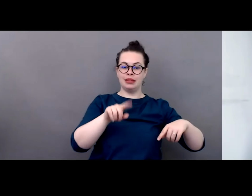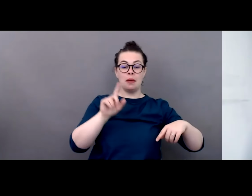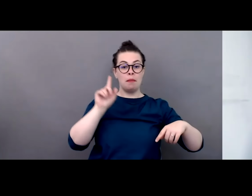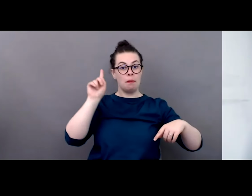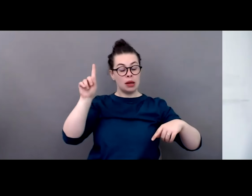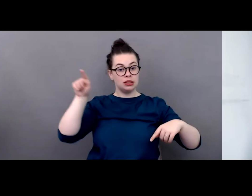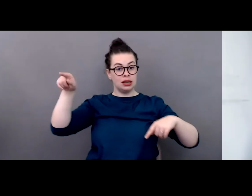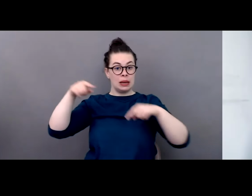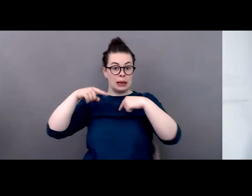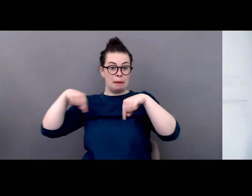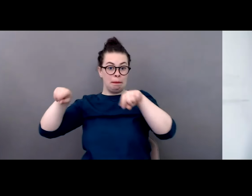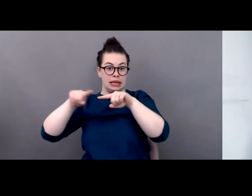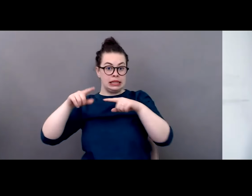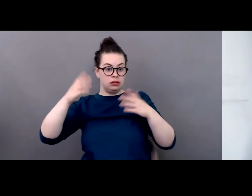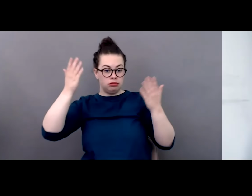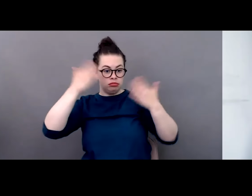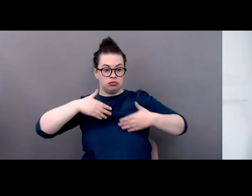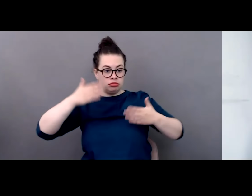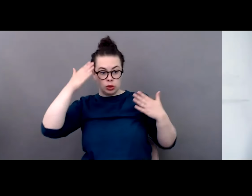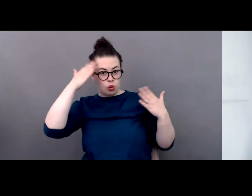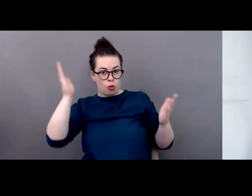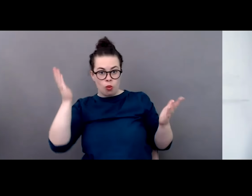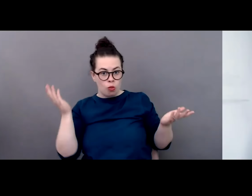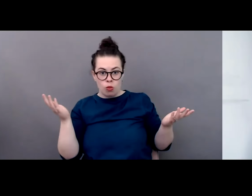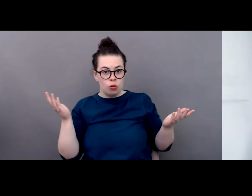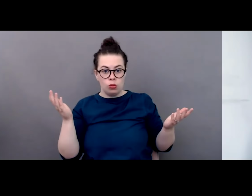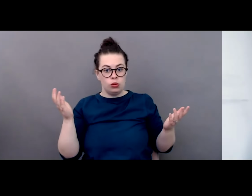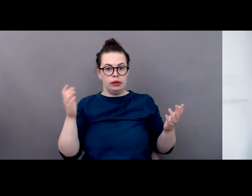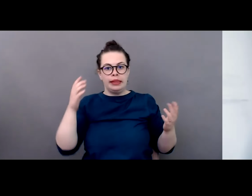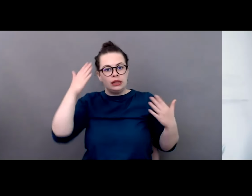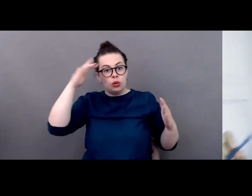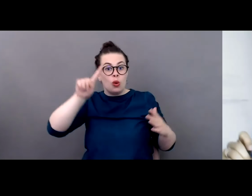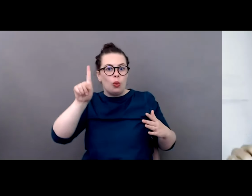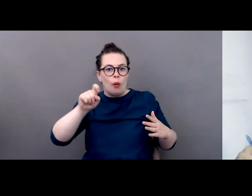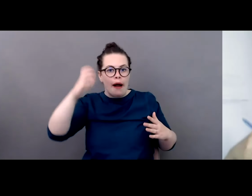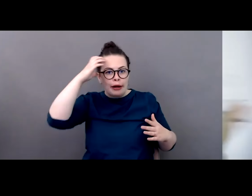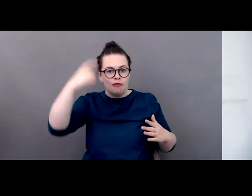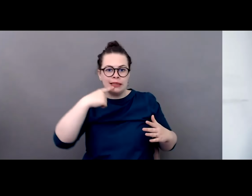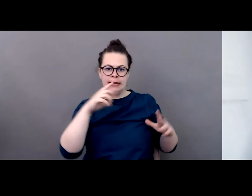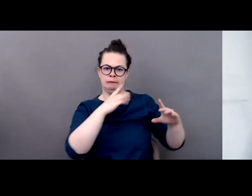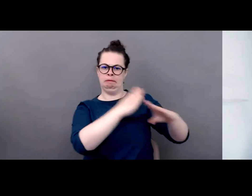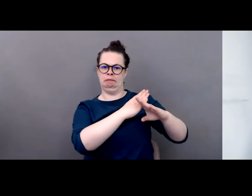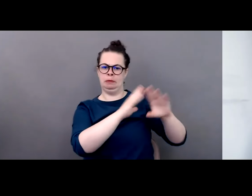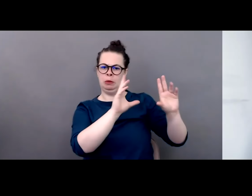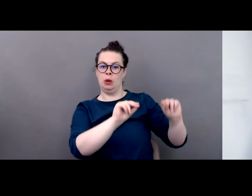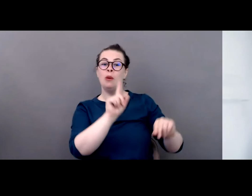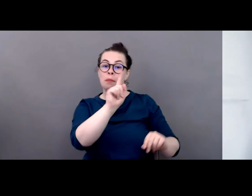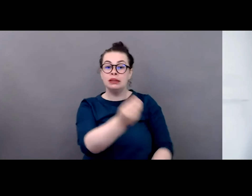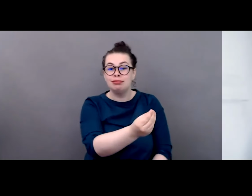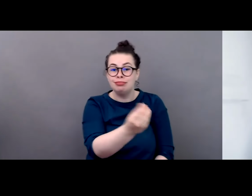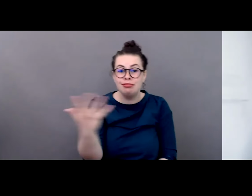itself didn't really know. The government provided some justification, but there are many other persons with